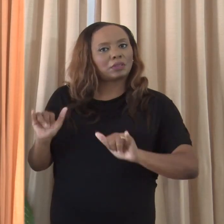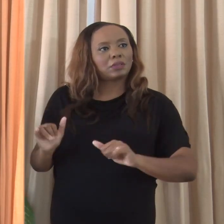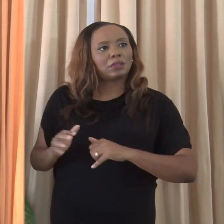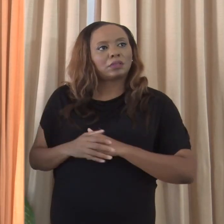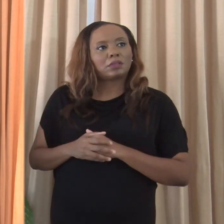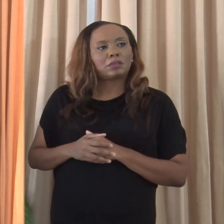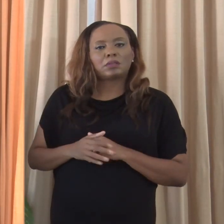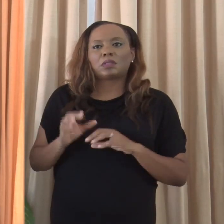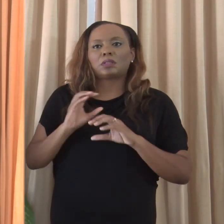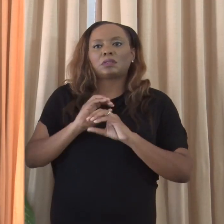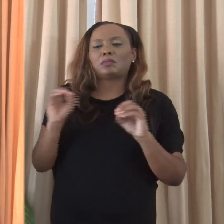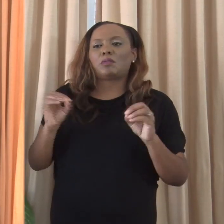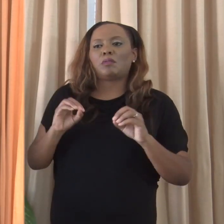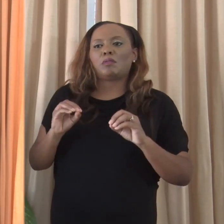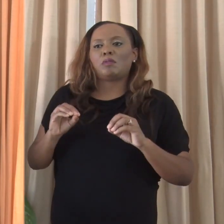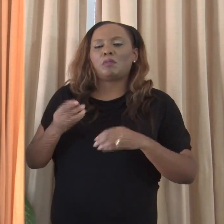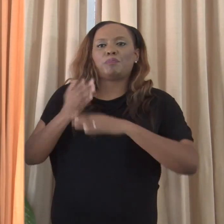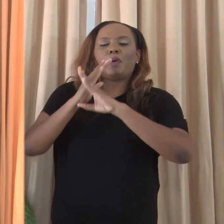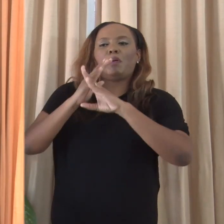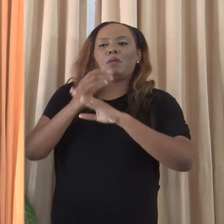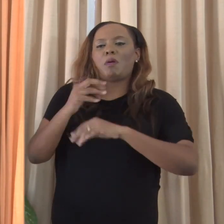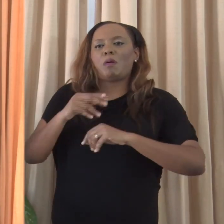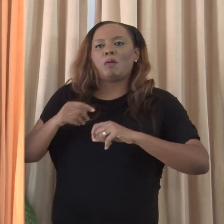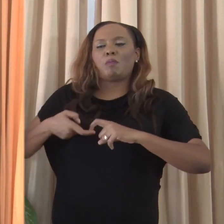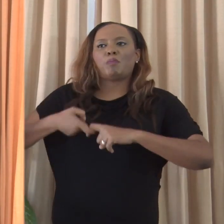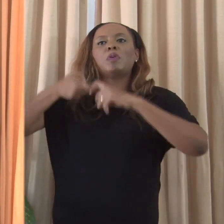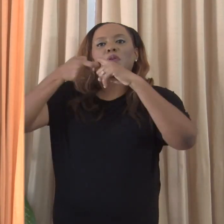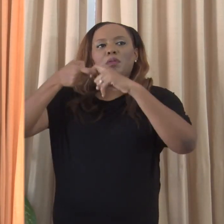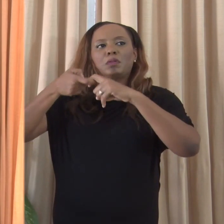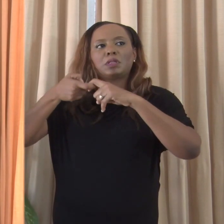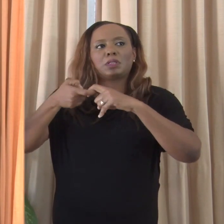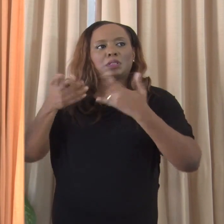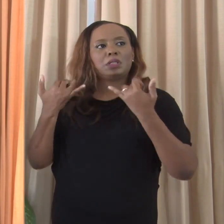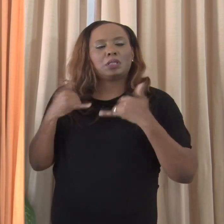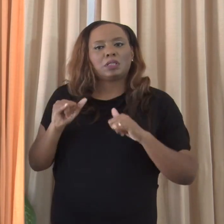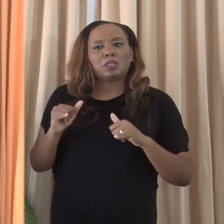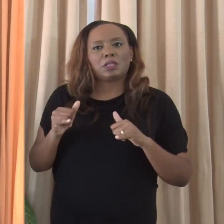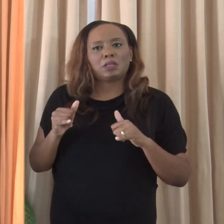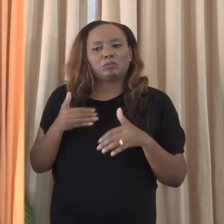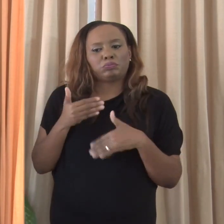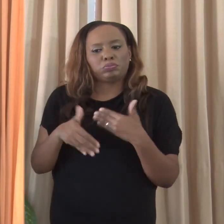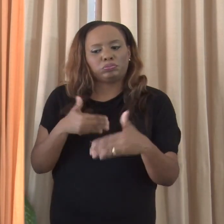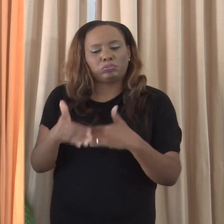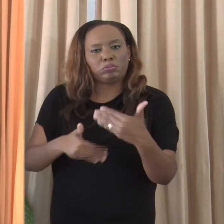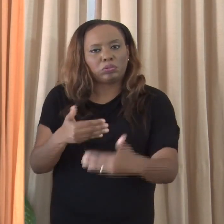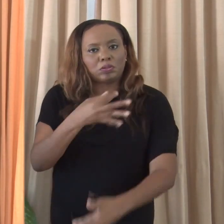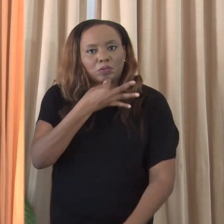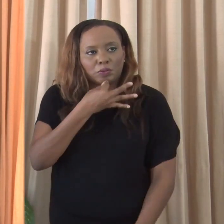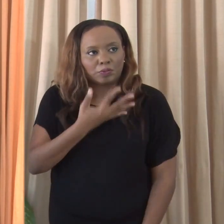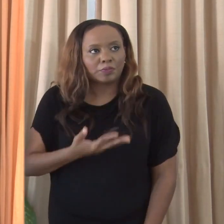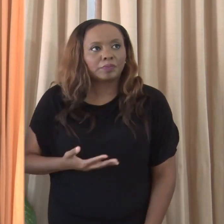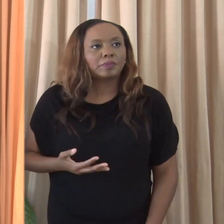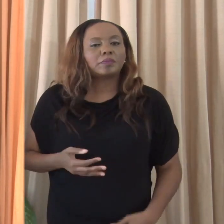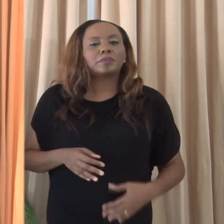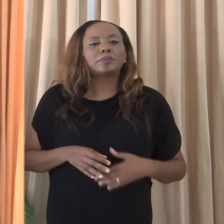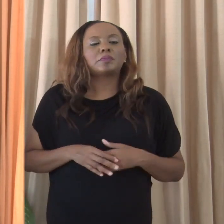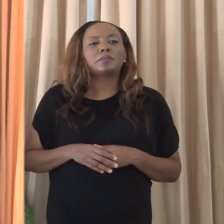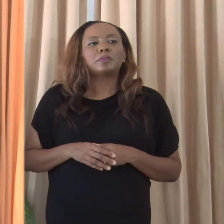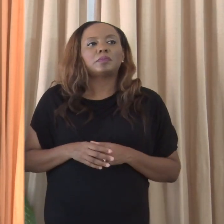further prohibitions or barriers towards that beginning, and we should see movement relatively soon. Let me also